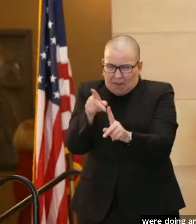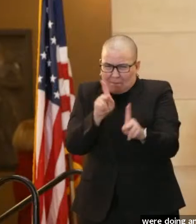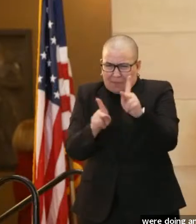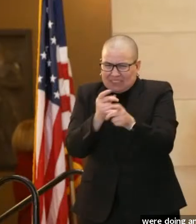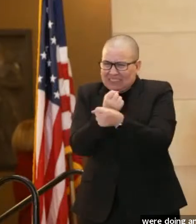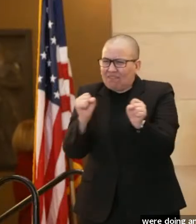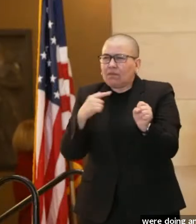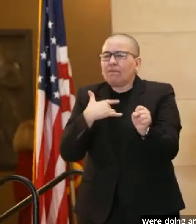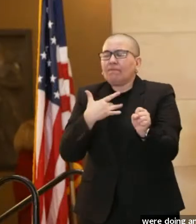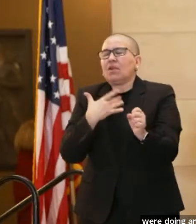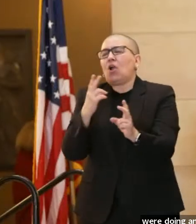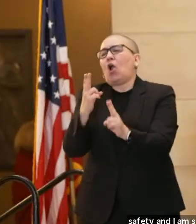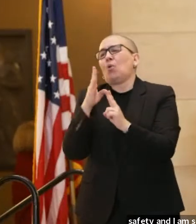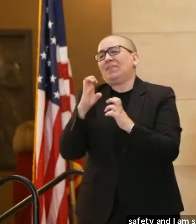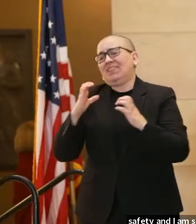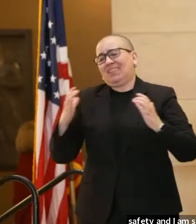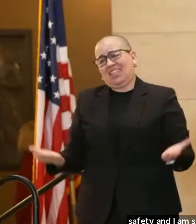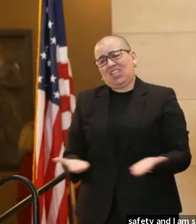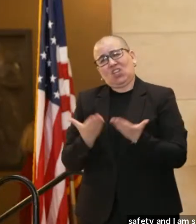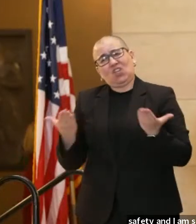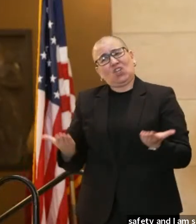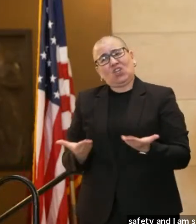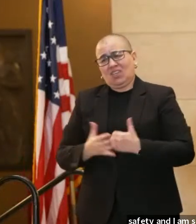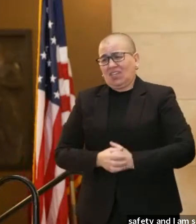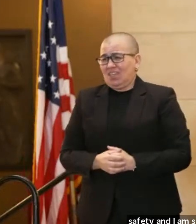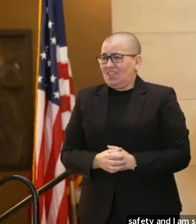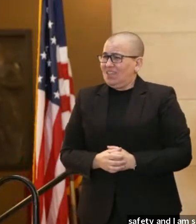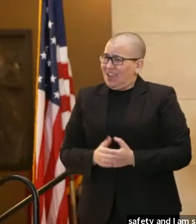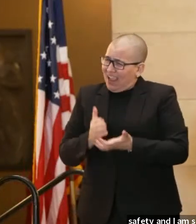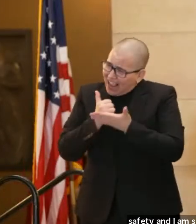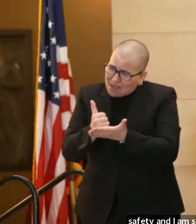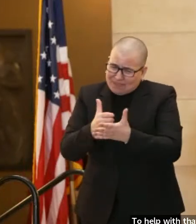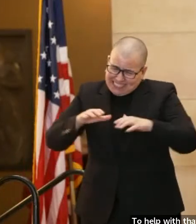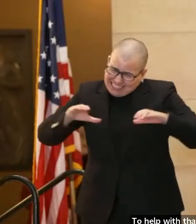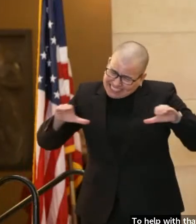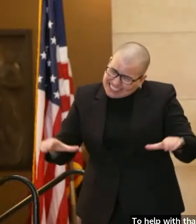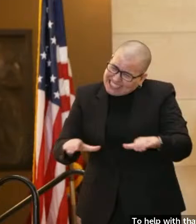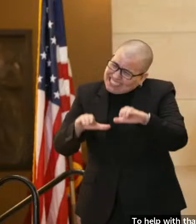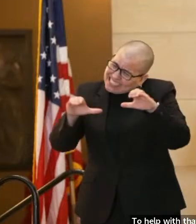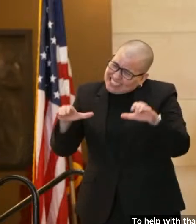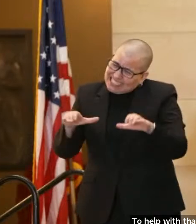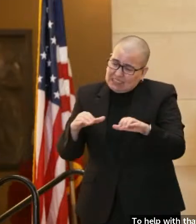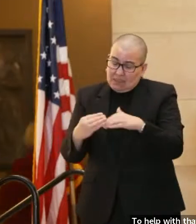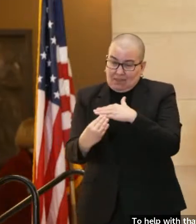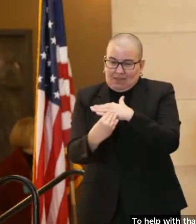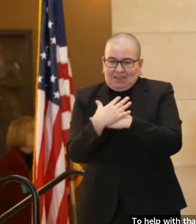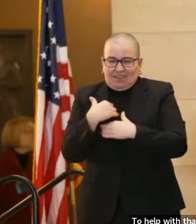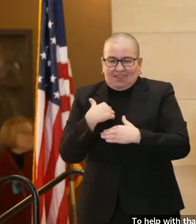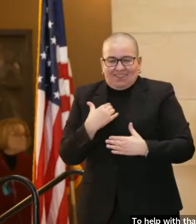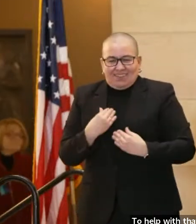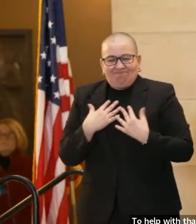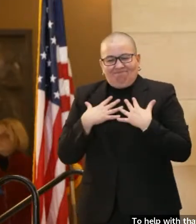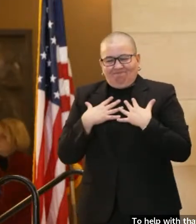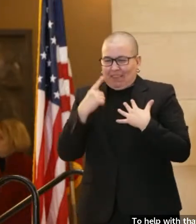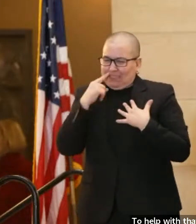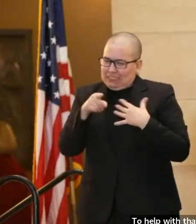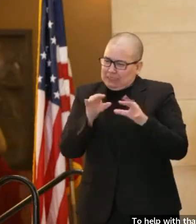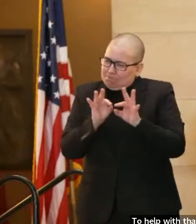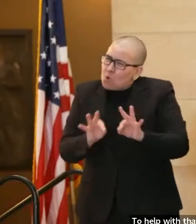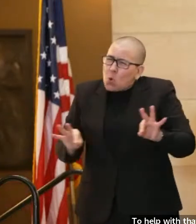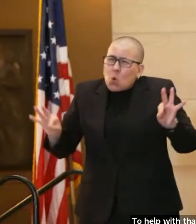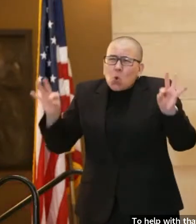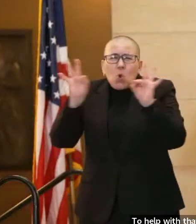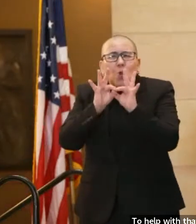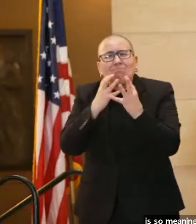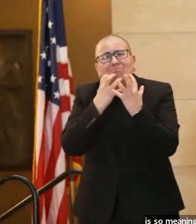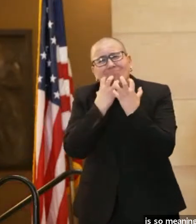today to help with that process and to help with that work. It is so meaningful. And for all of you, again, I know